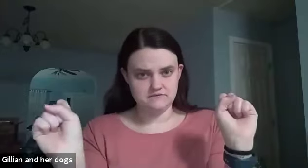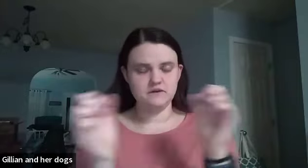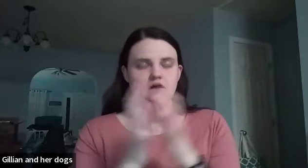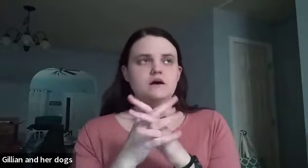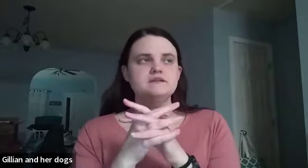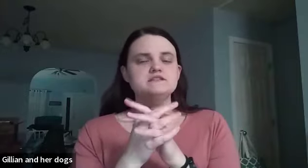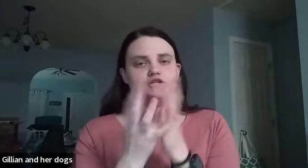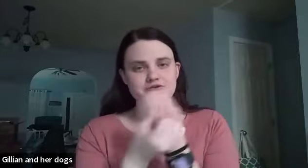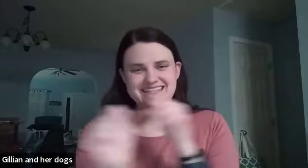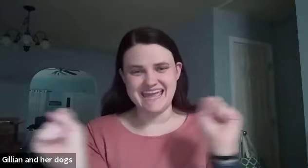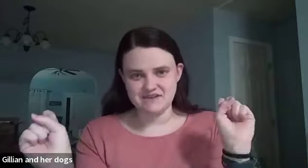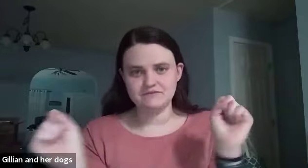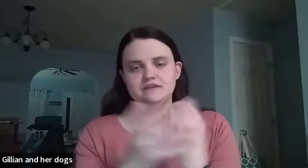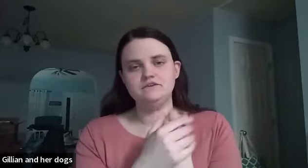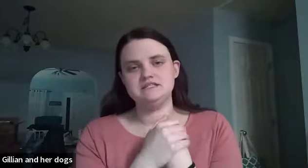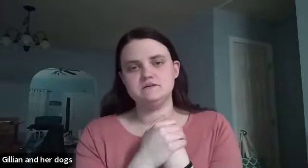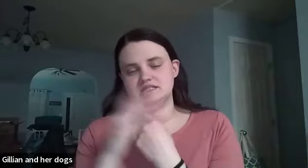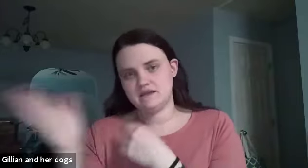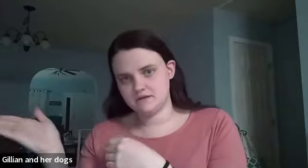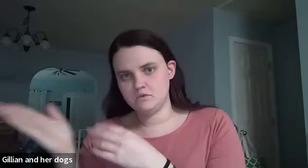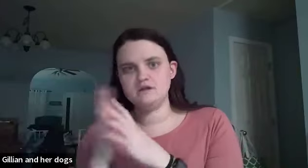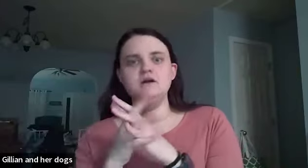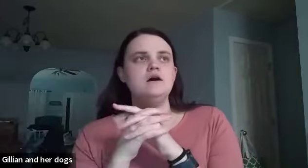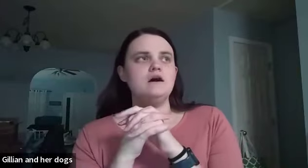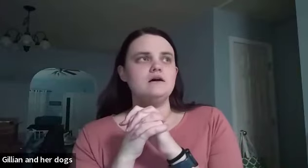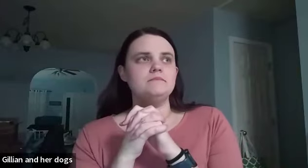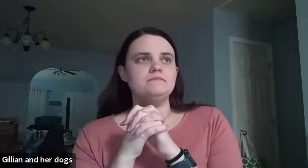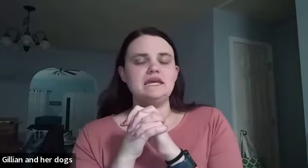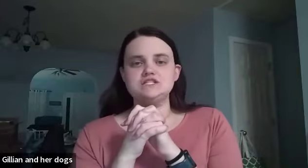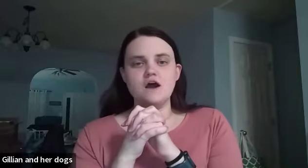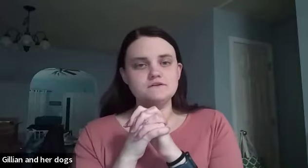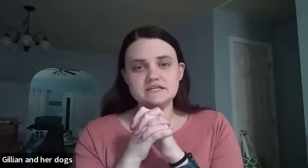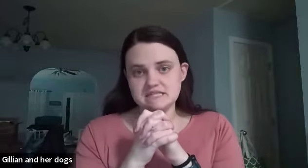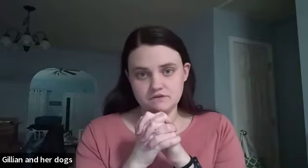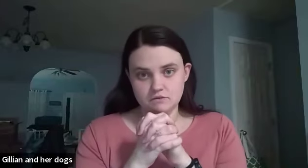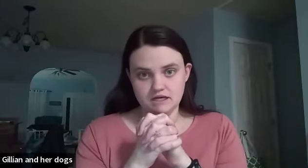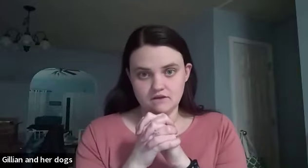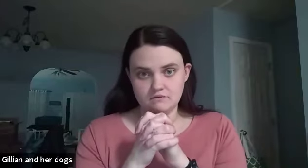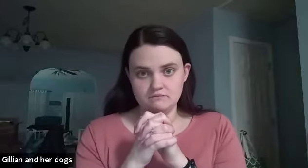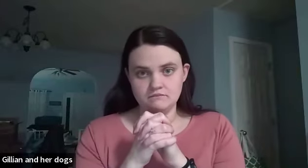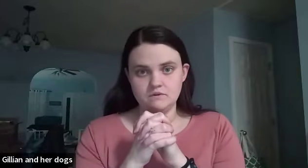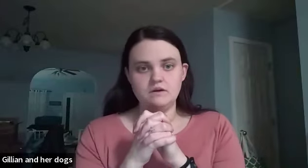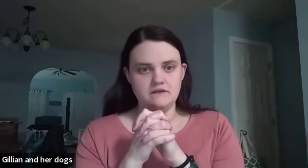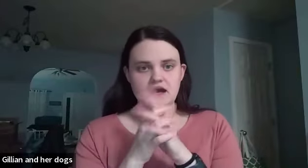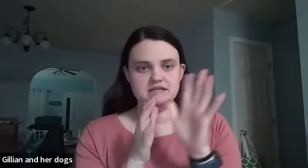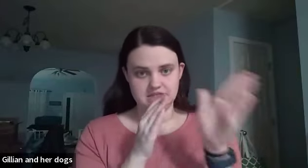safe, this is also save, like if you need something to save someone. It's not for like saving your money though. Okay, that is